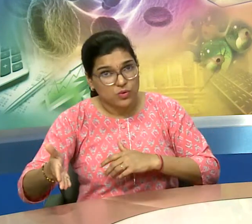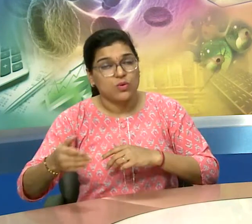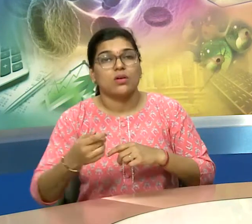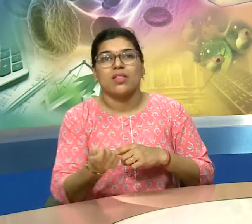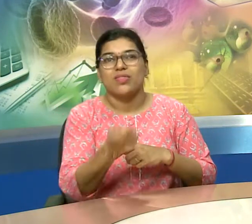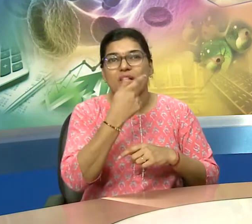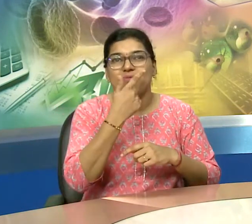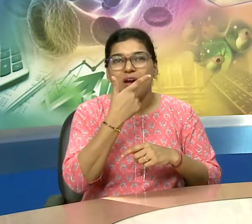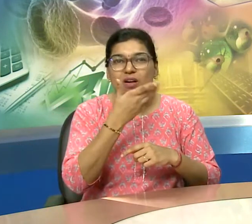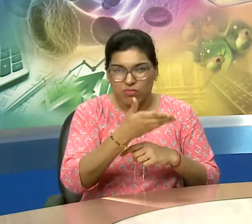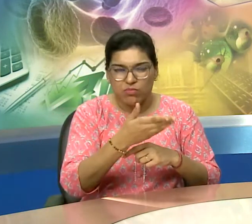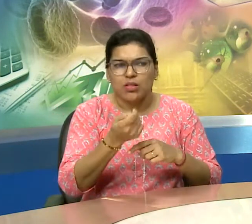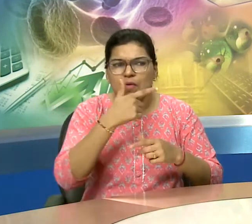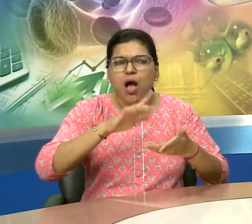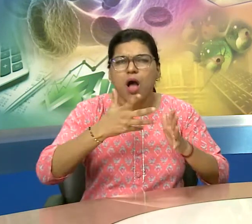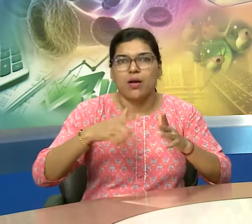which are needed in our daily life use.